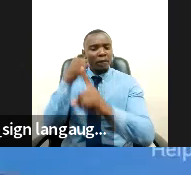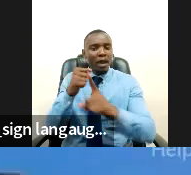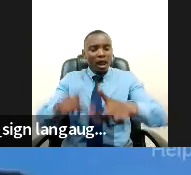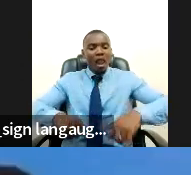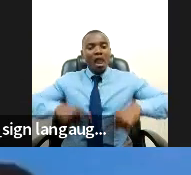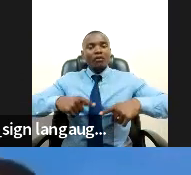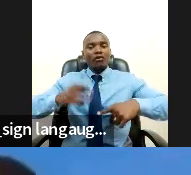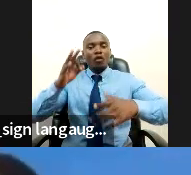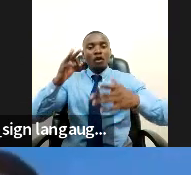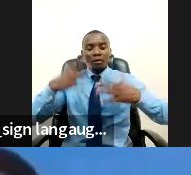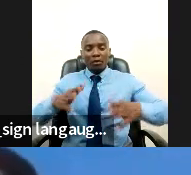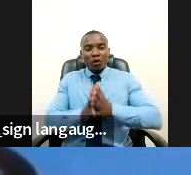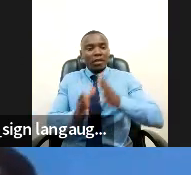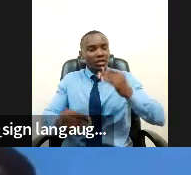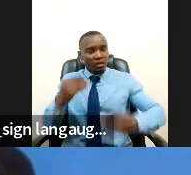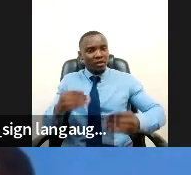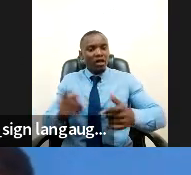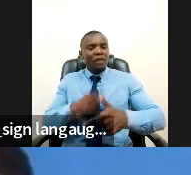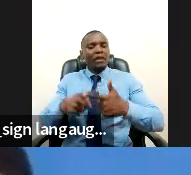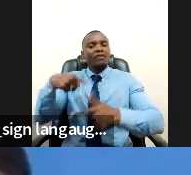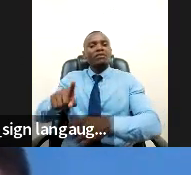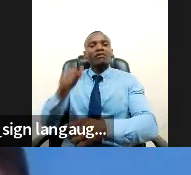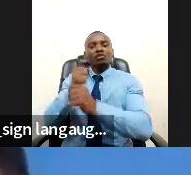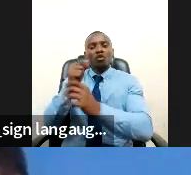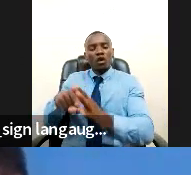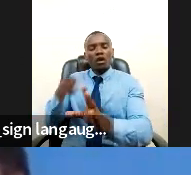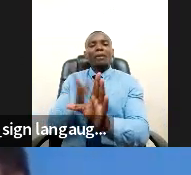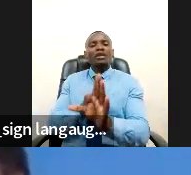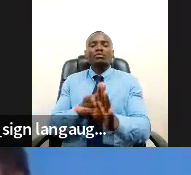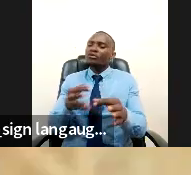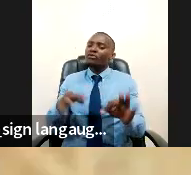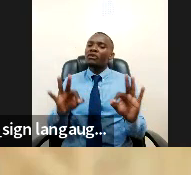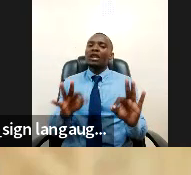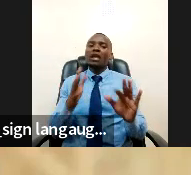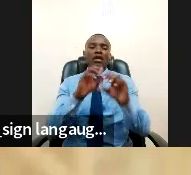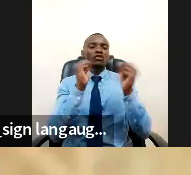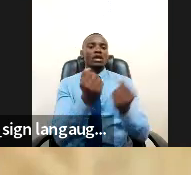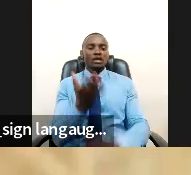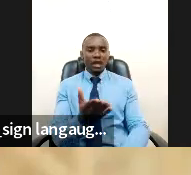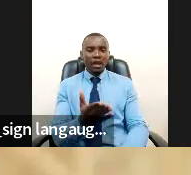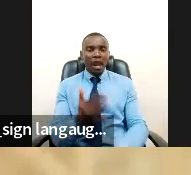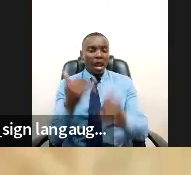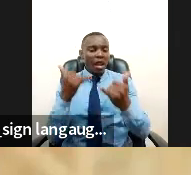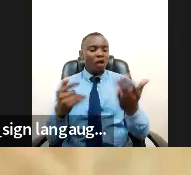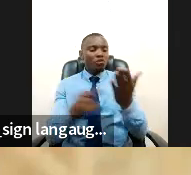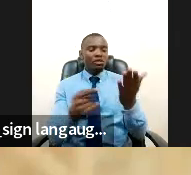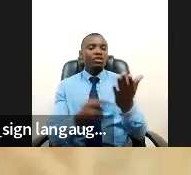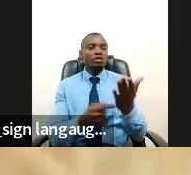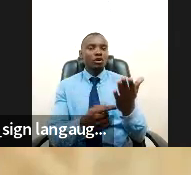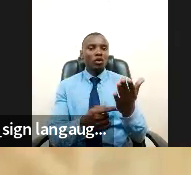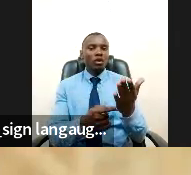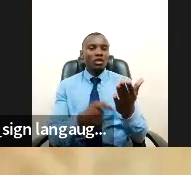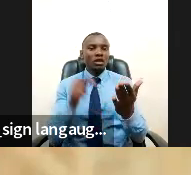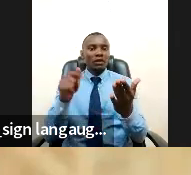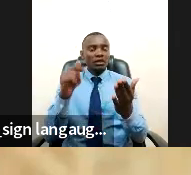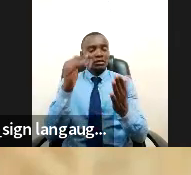with disability so that they can participate more freely in society. Now, the Digital AT and Entrepreneurship